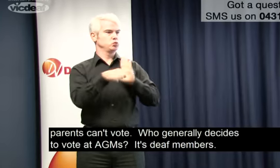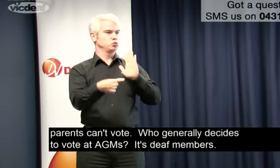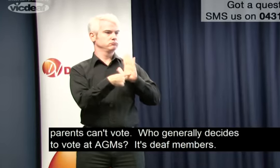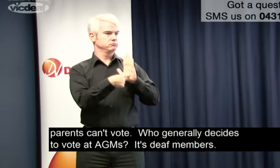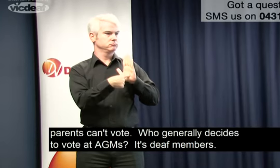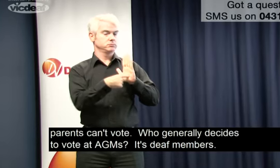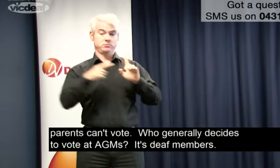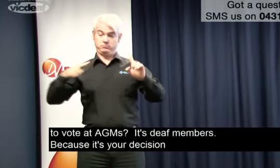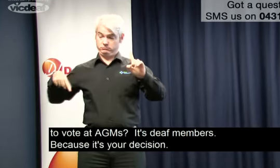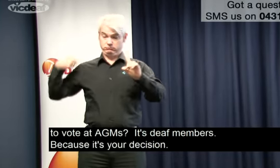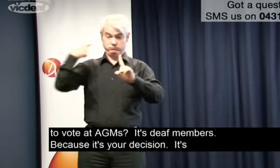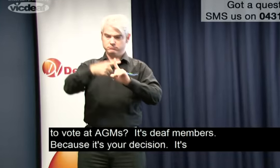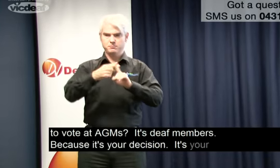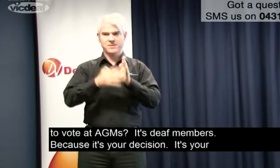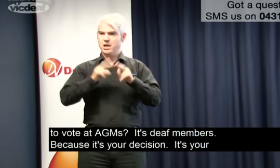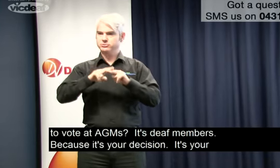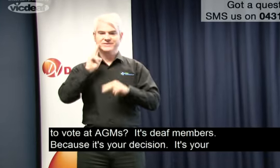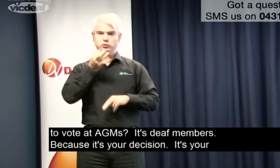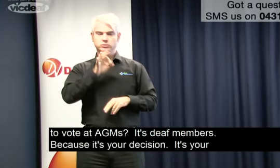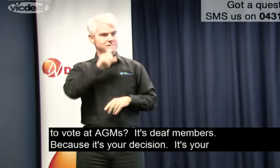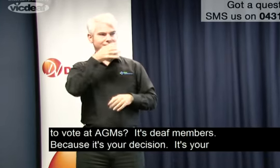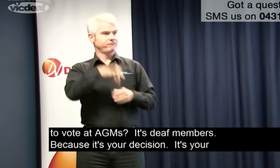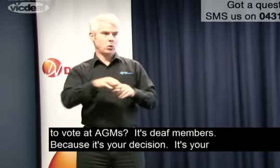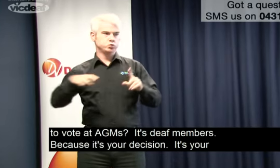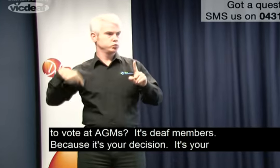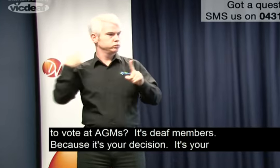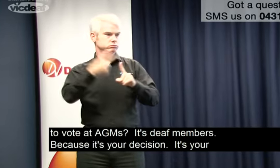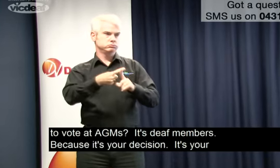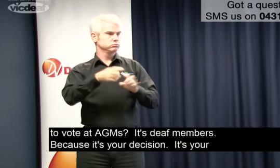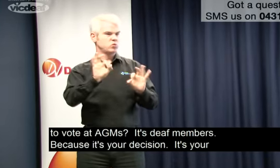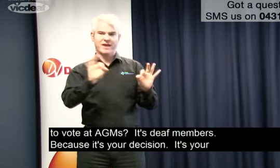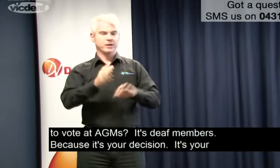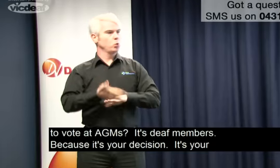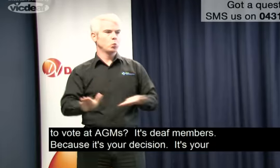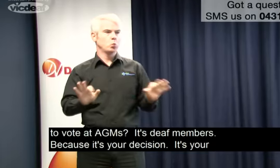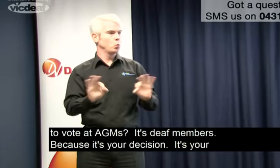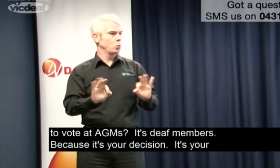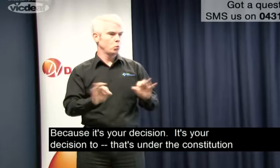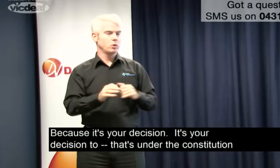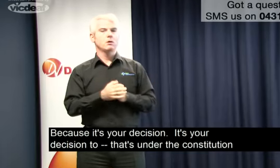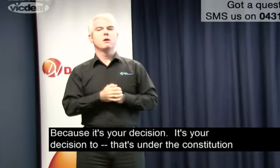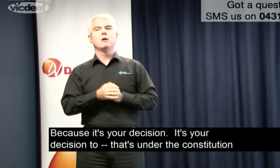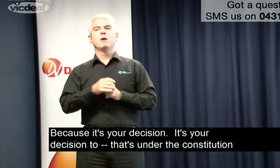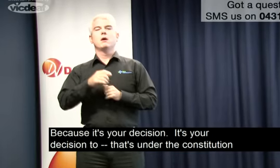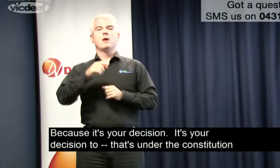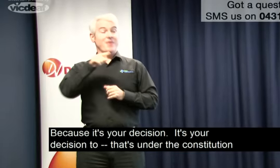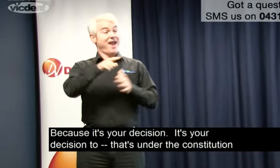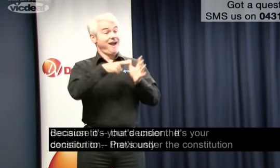decision to assist us in developing the Constitution. Previously, parents of deaf children have not been able to vote. That's not anything